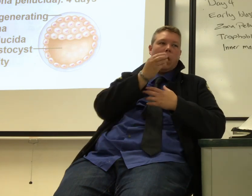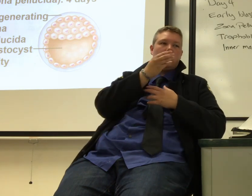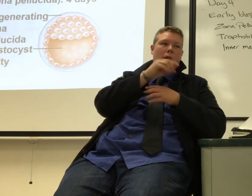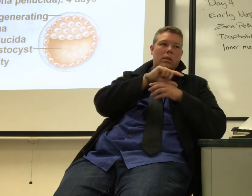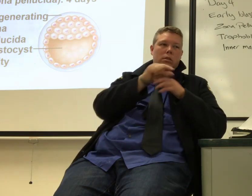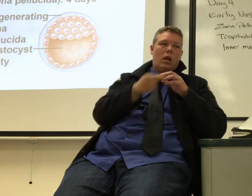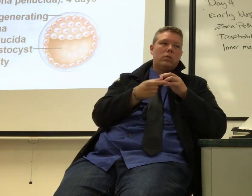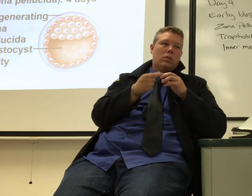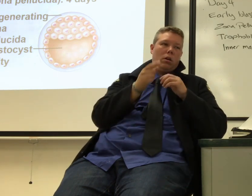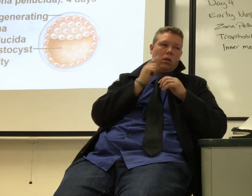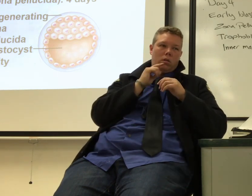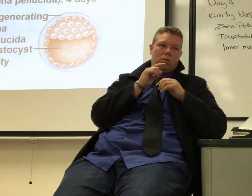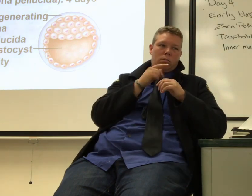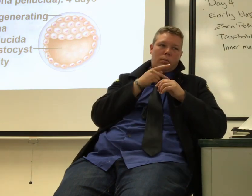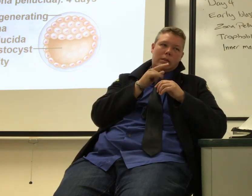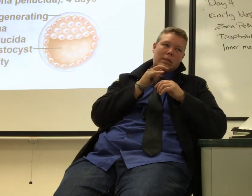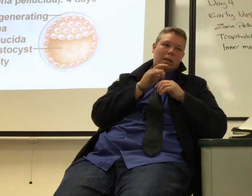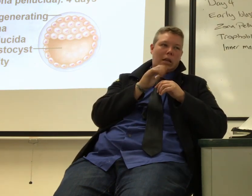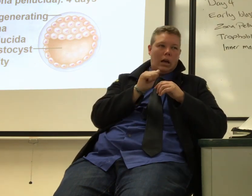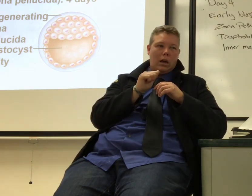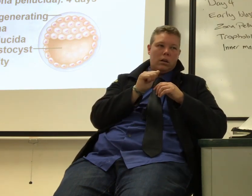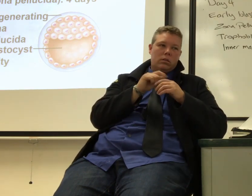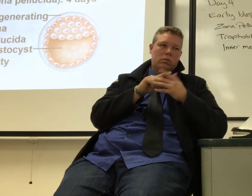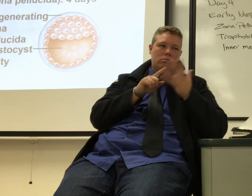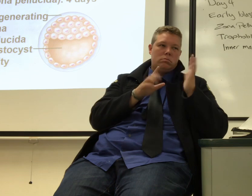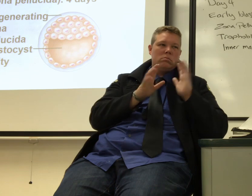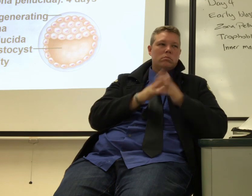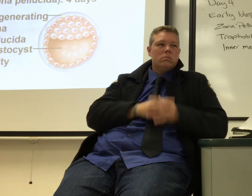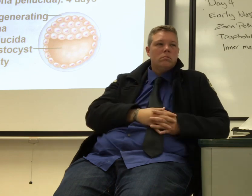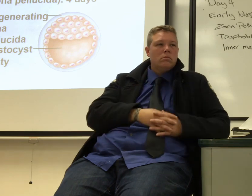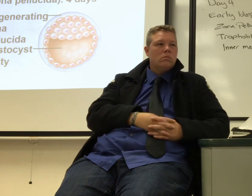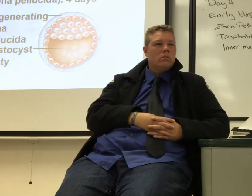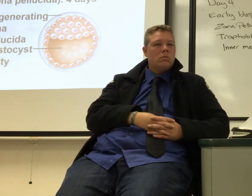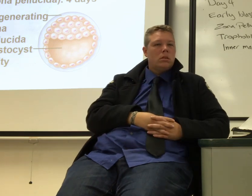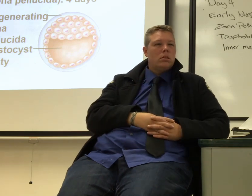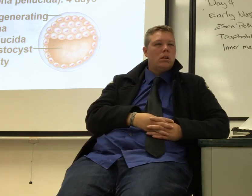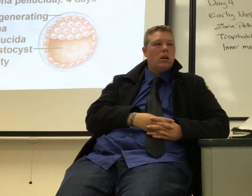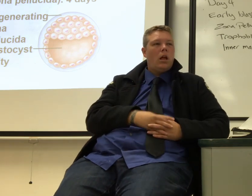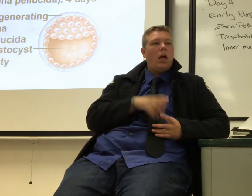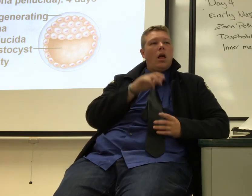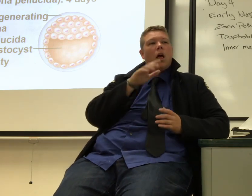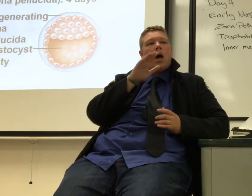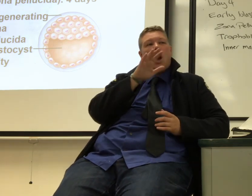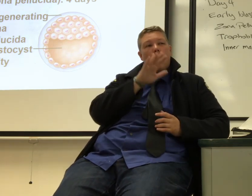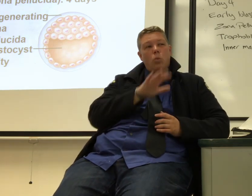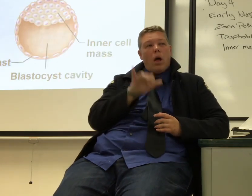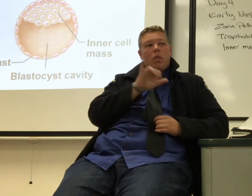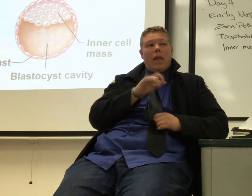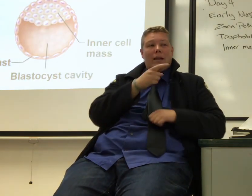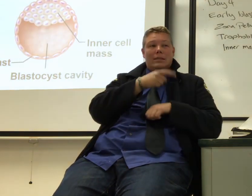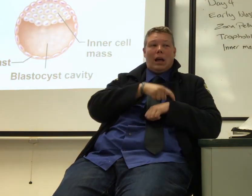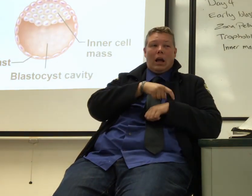So that's what you see inside the early blastocyst. This is about the time it can enter the uterine cavity.